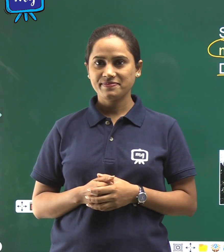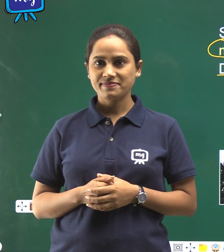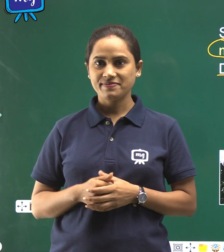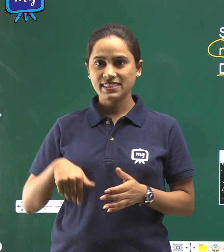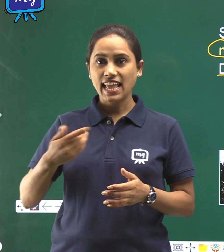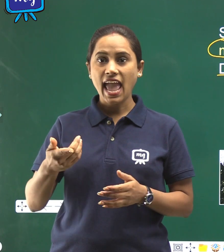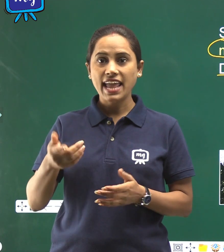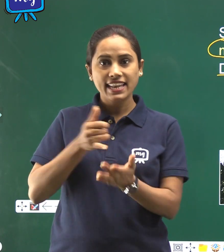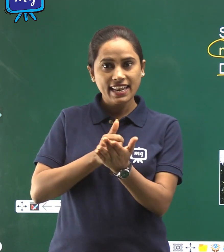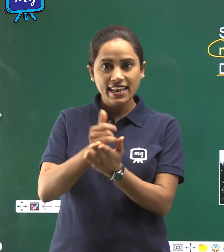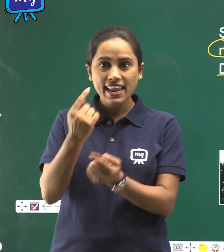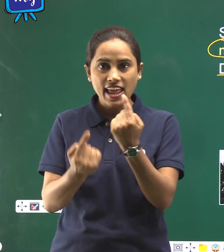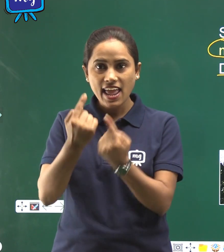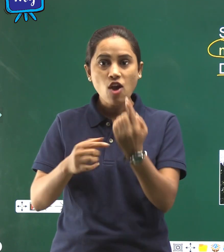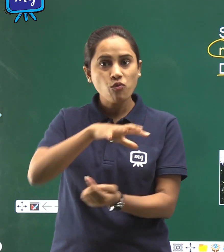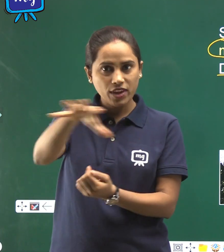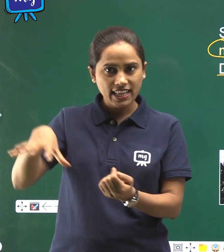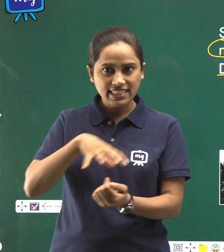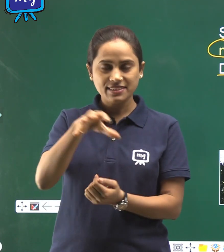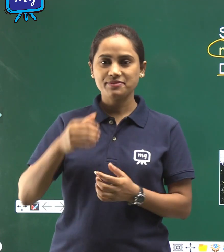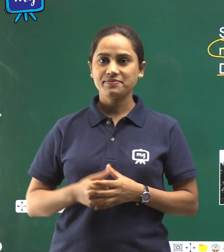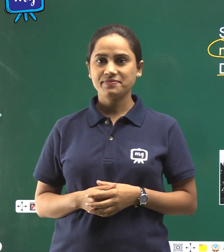and fields